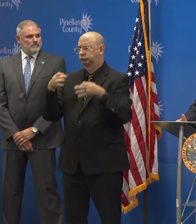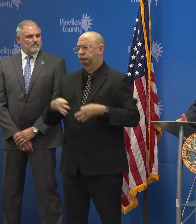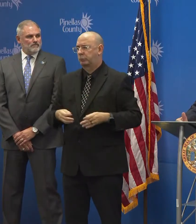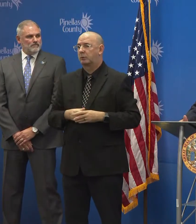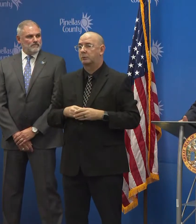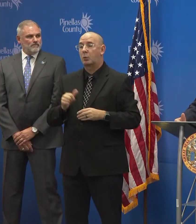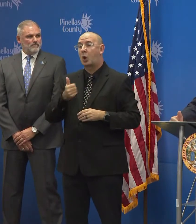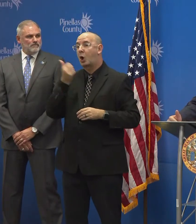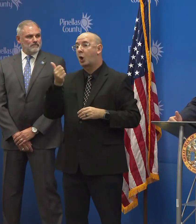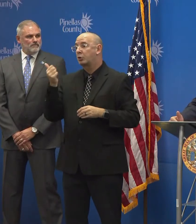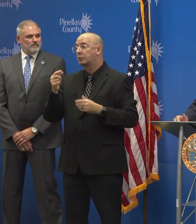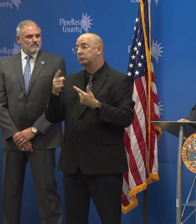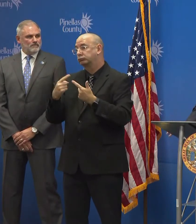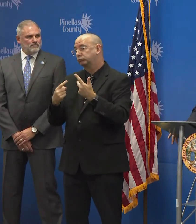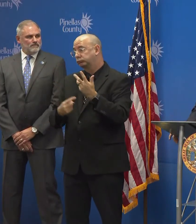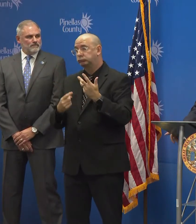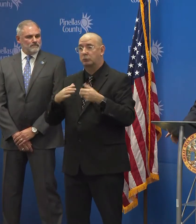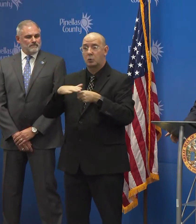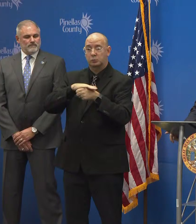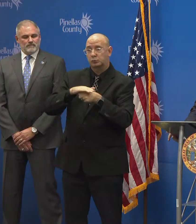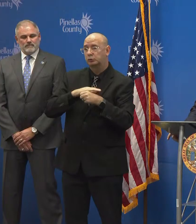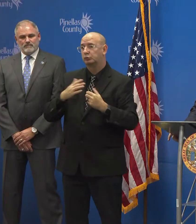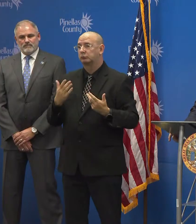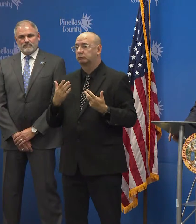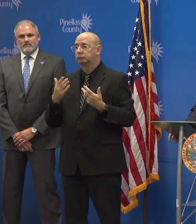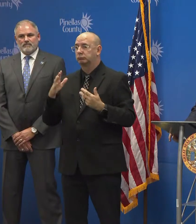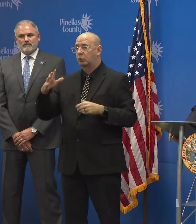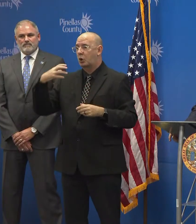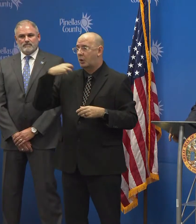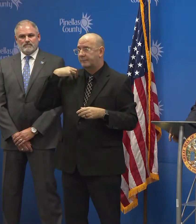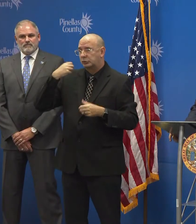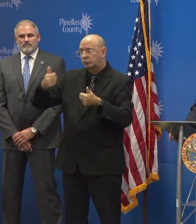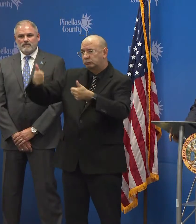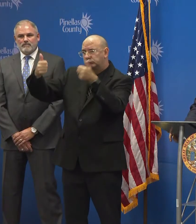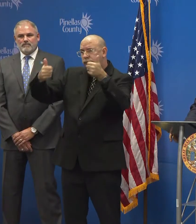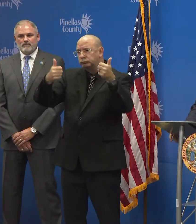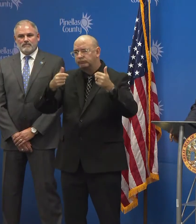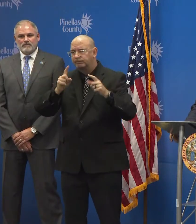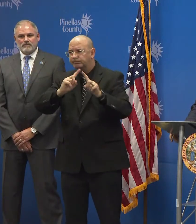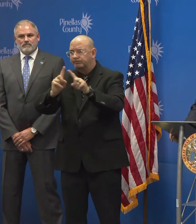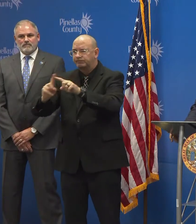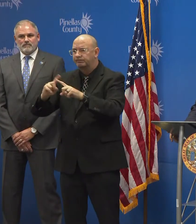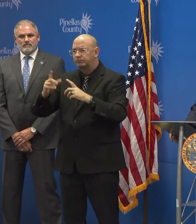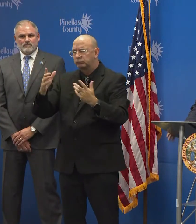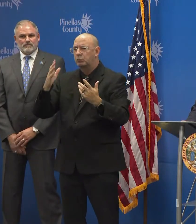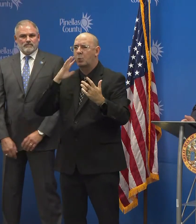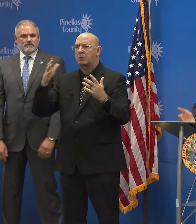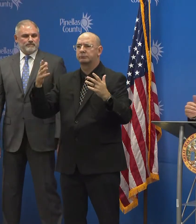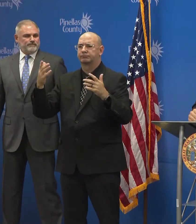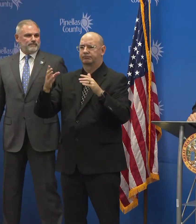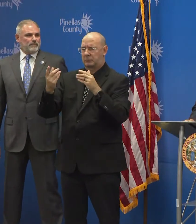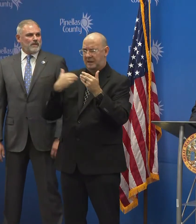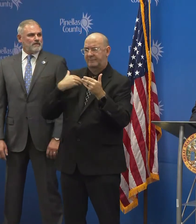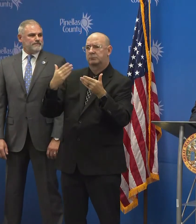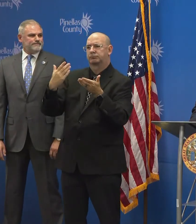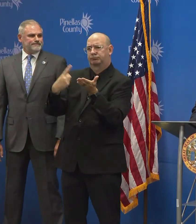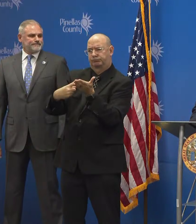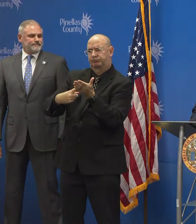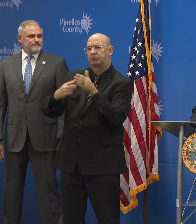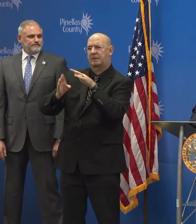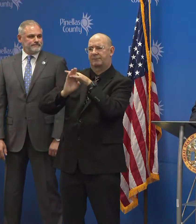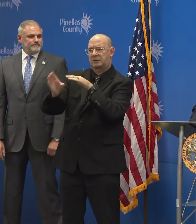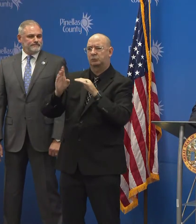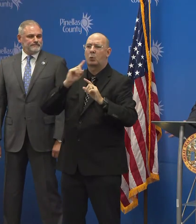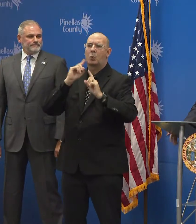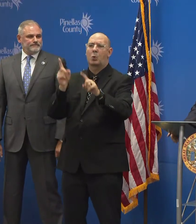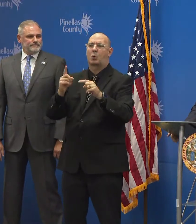that have issued or will be issuing other types of evacuation notices and orders today and into tomorrow morning.